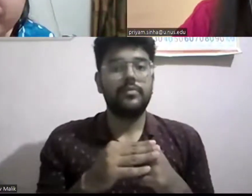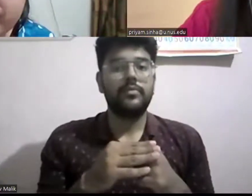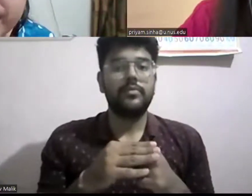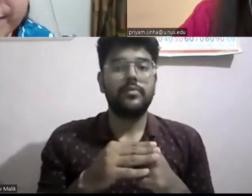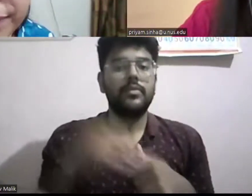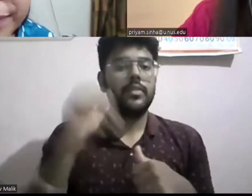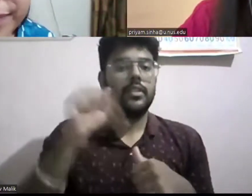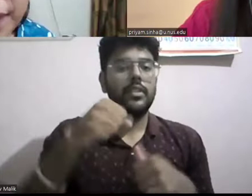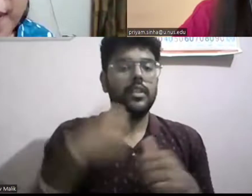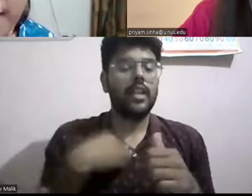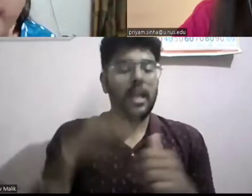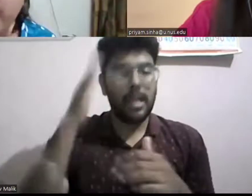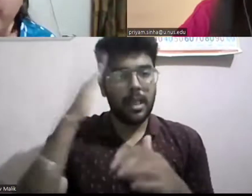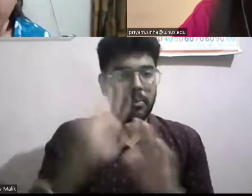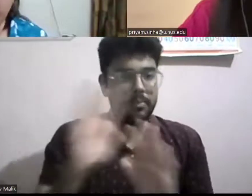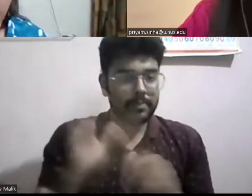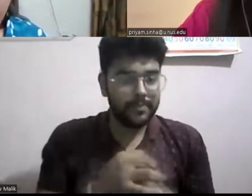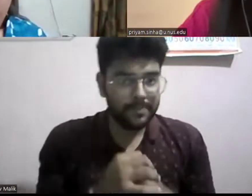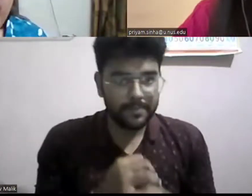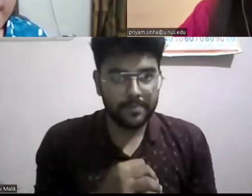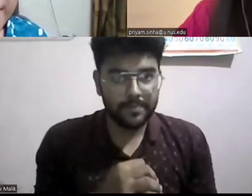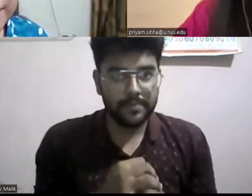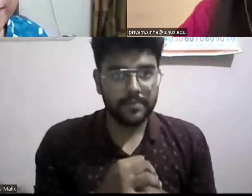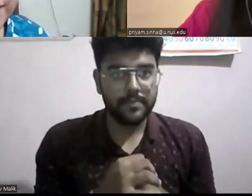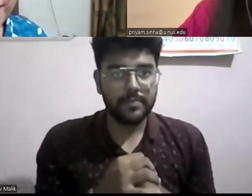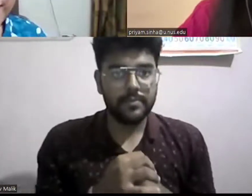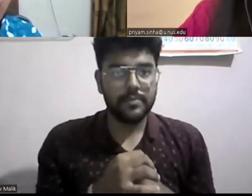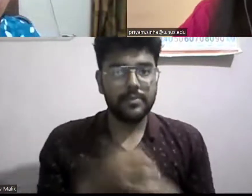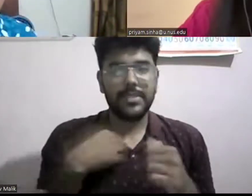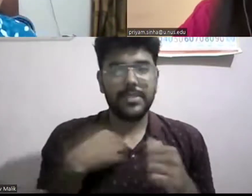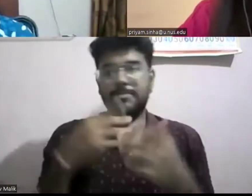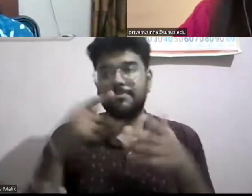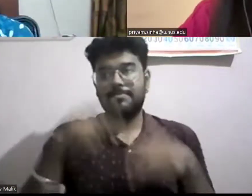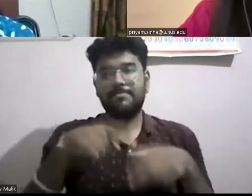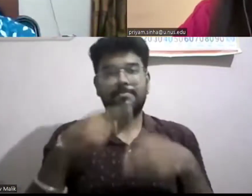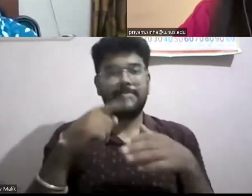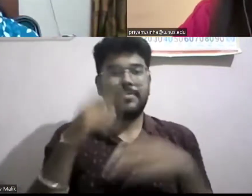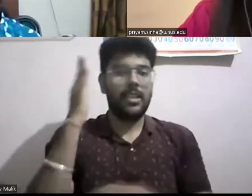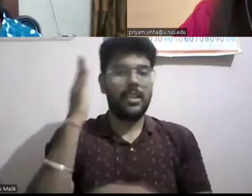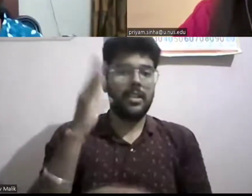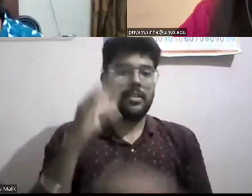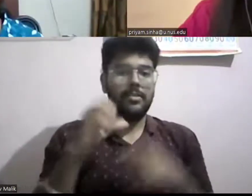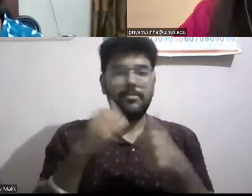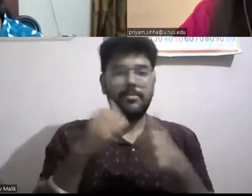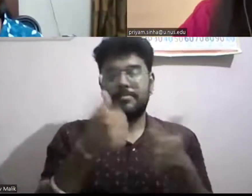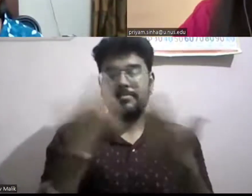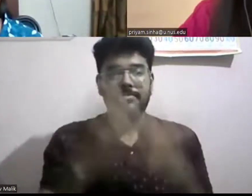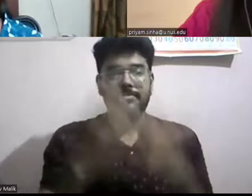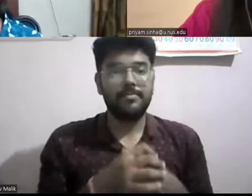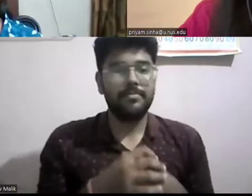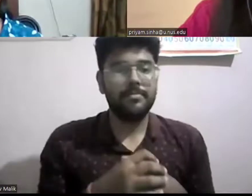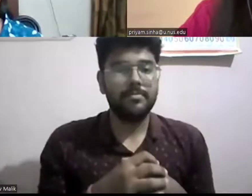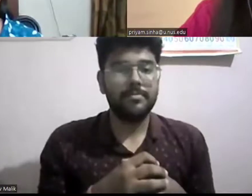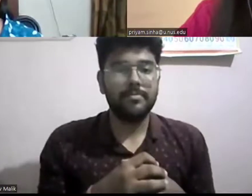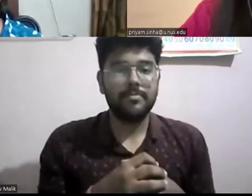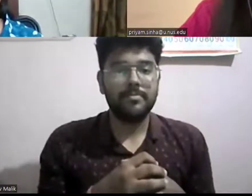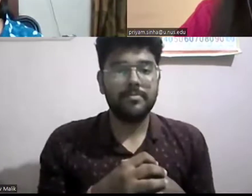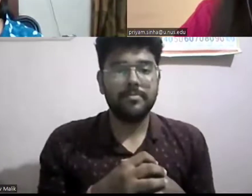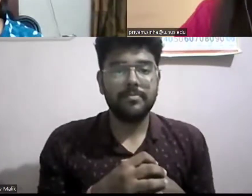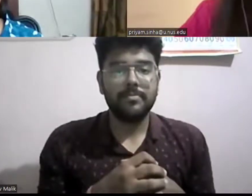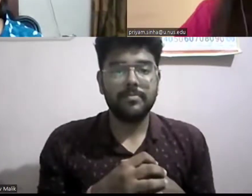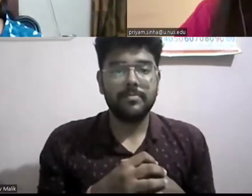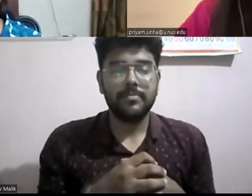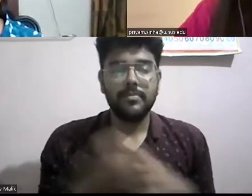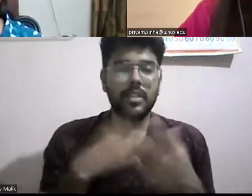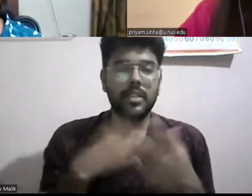Yes. Hello, ma'am. Great session. And Hi, Srijita. Hi, ma'am. Ma'am, I just